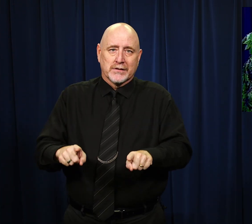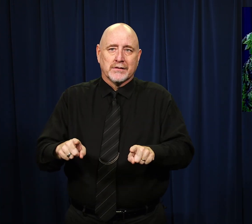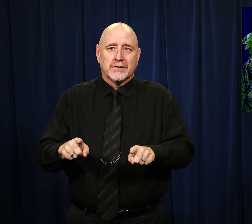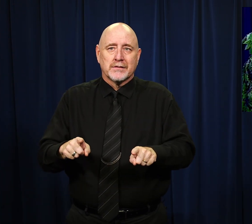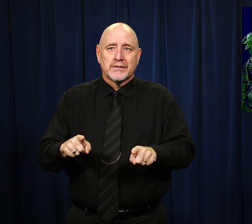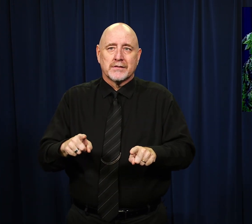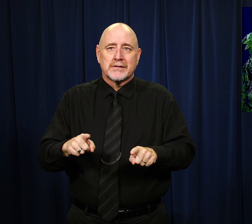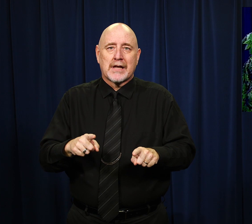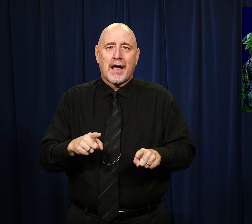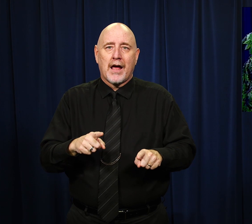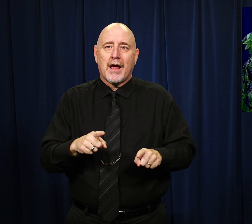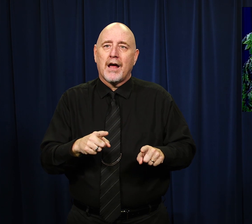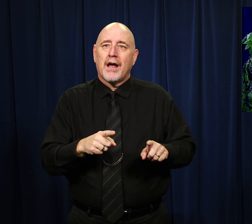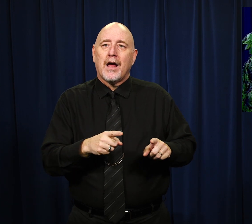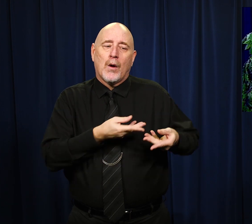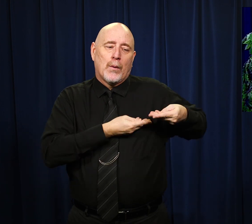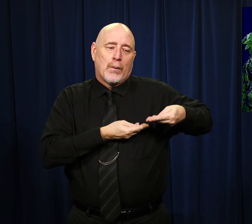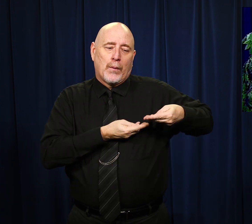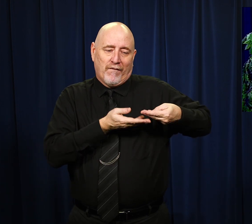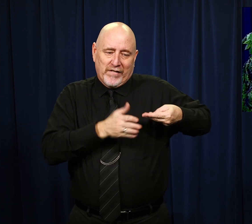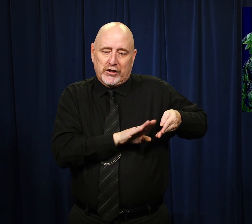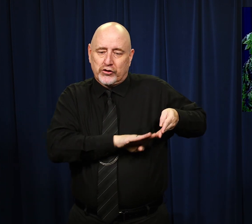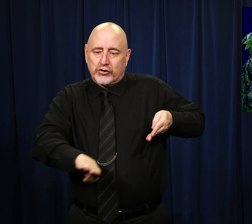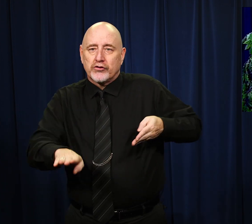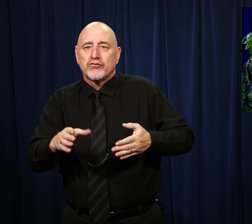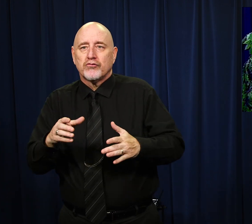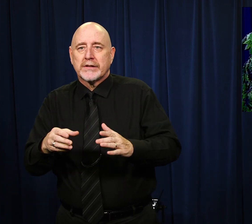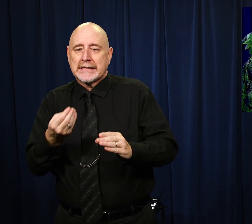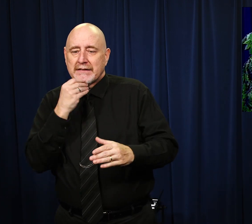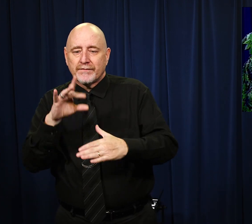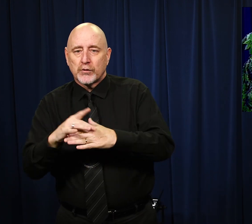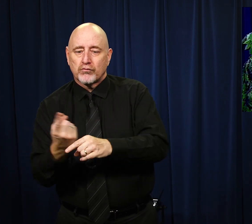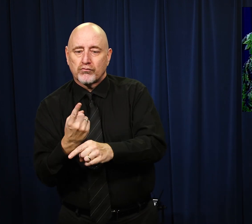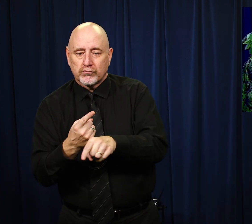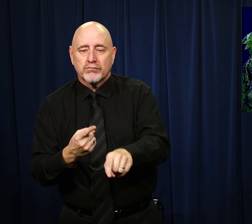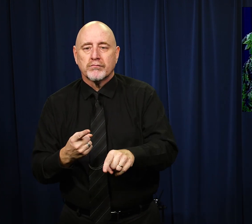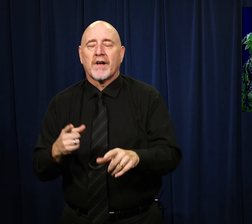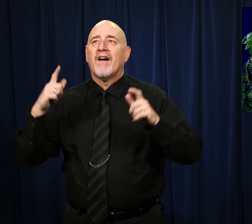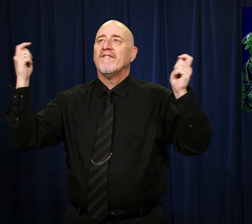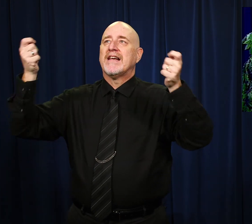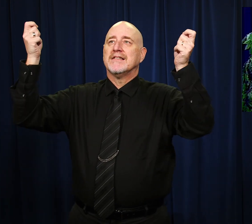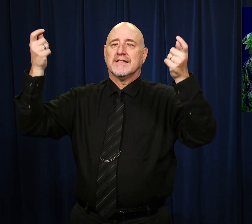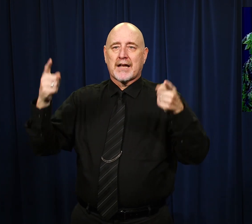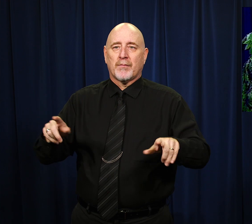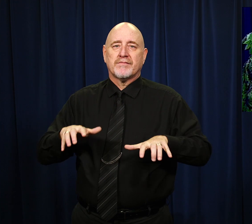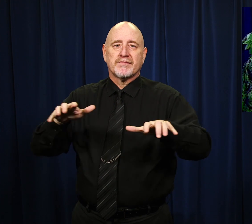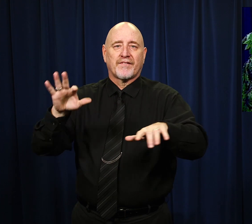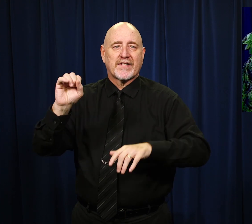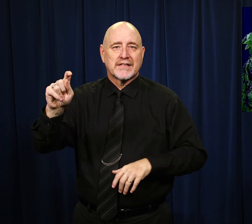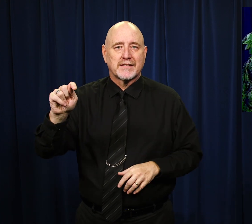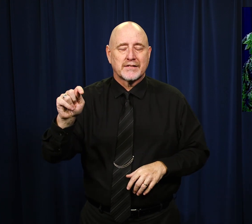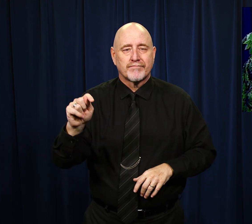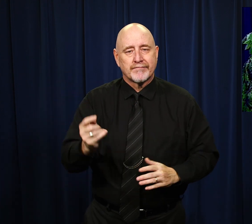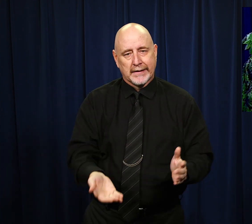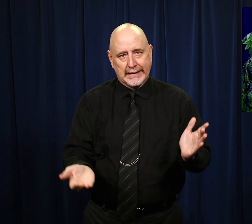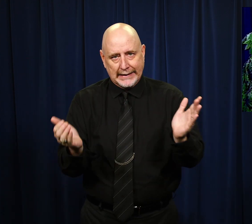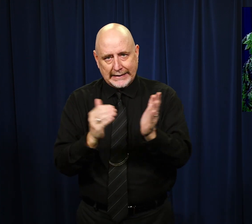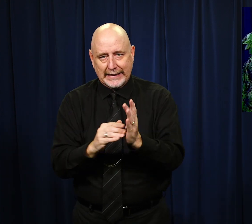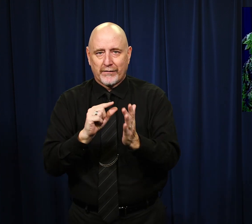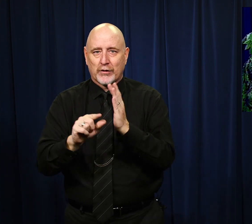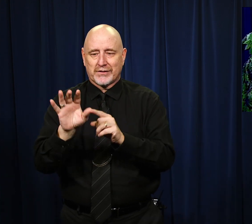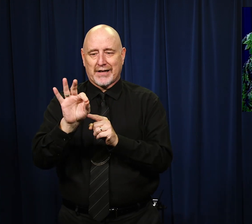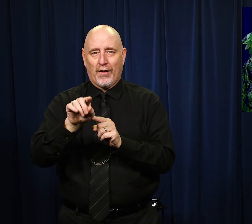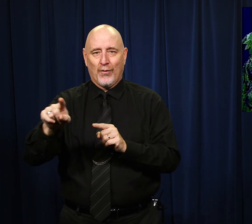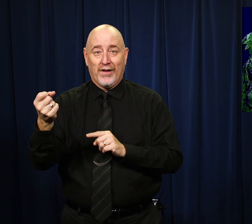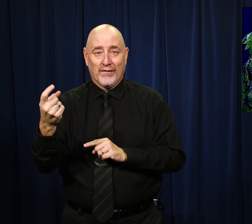he is weaned. He's given a feast on the day that he is weaned. Well, here we come again. Verses